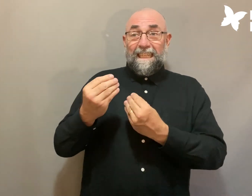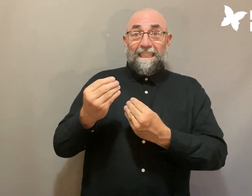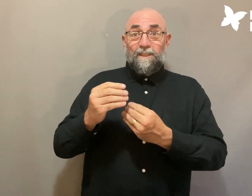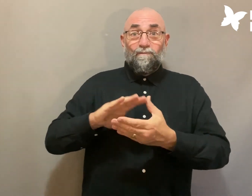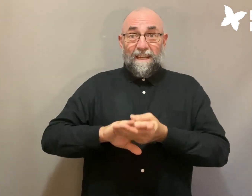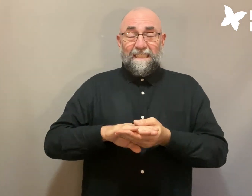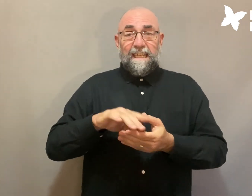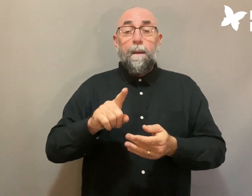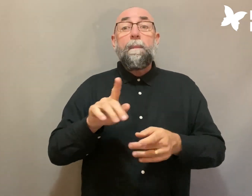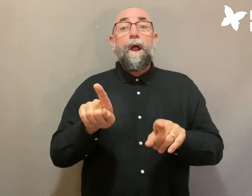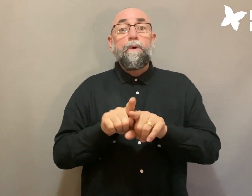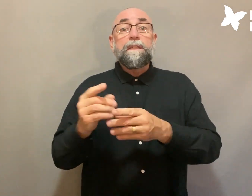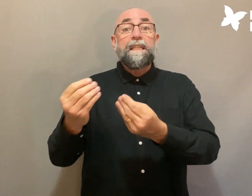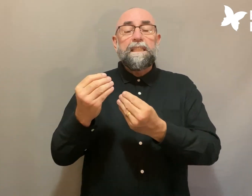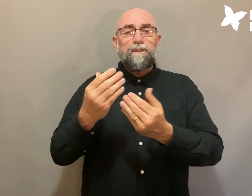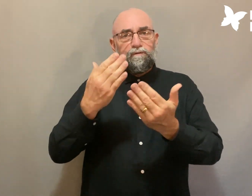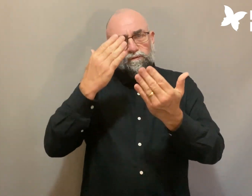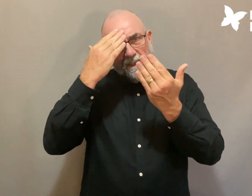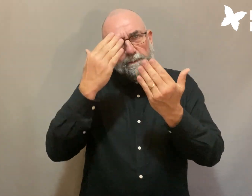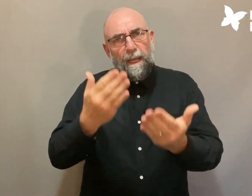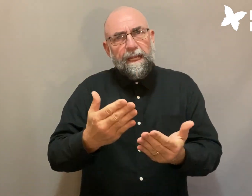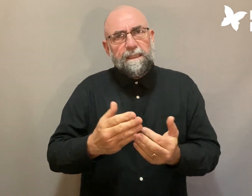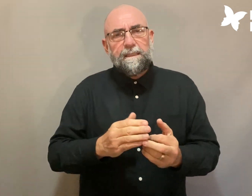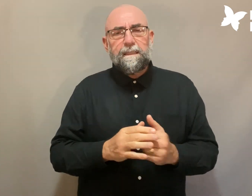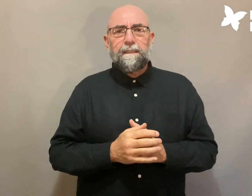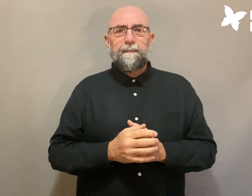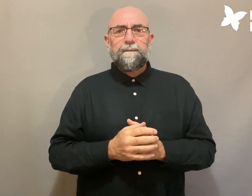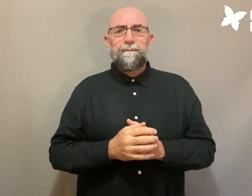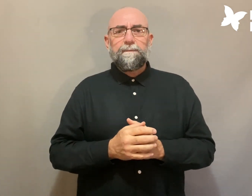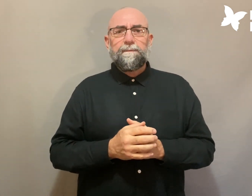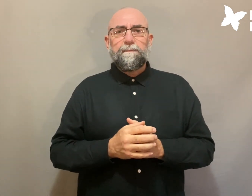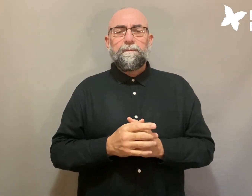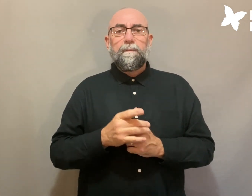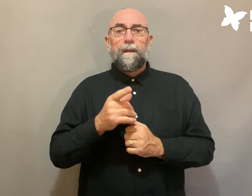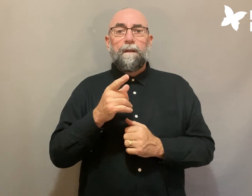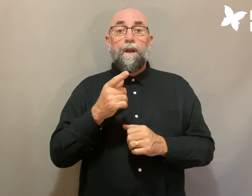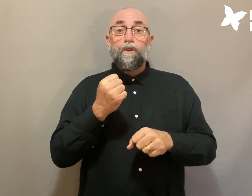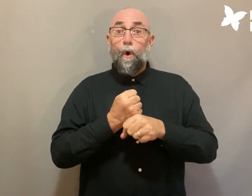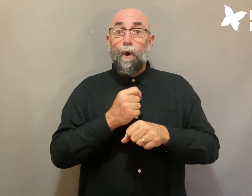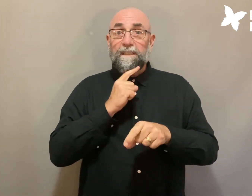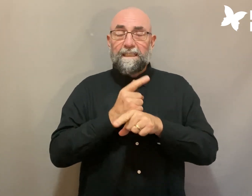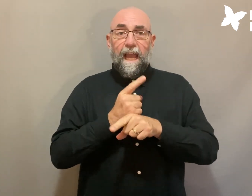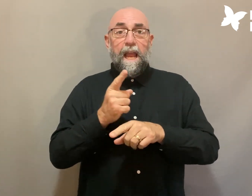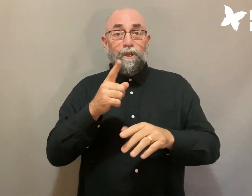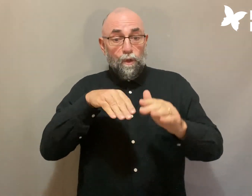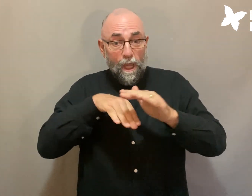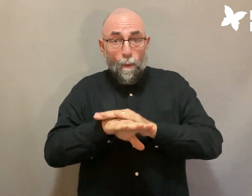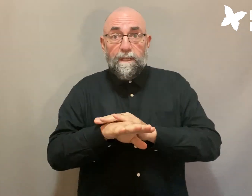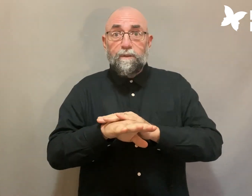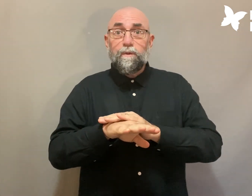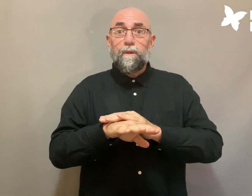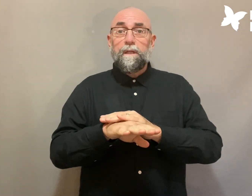respect. But when I step in the ring, I change. I'm really